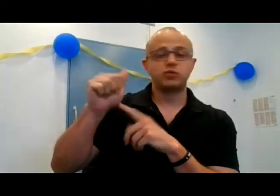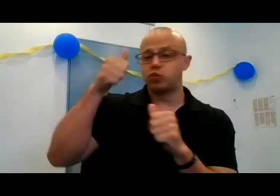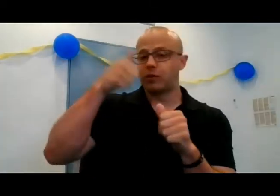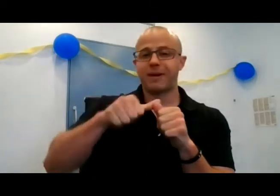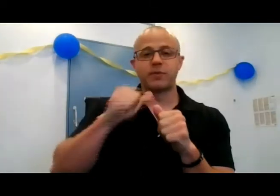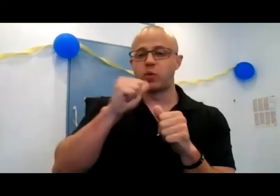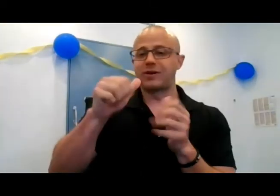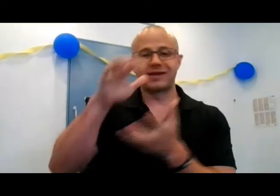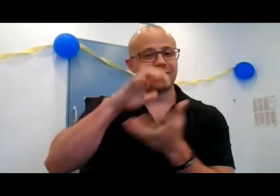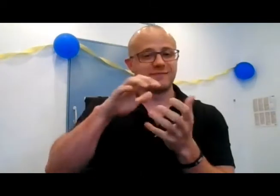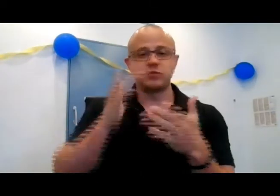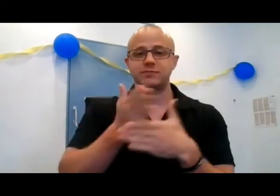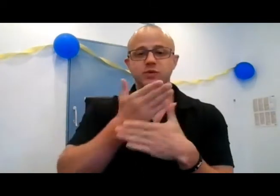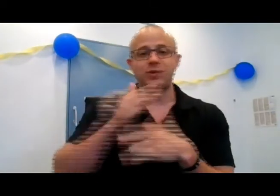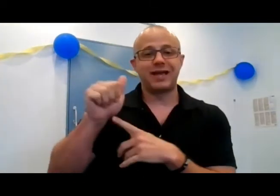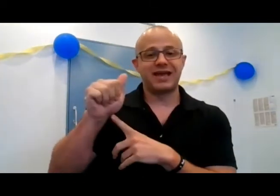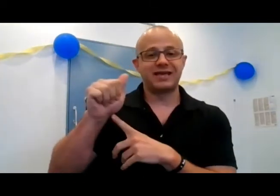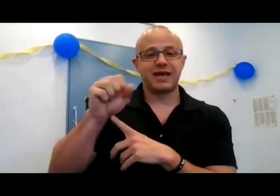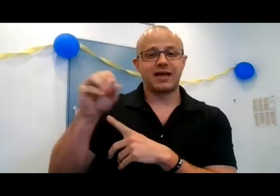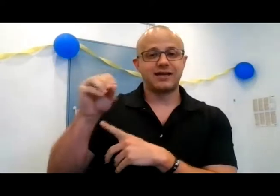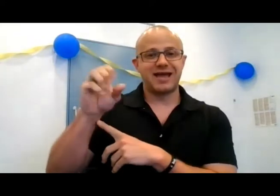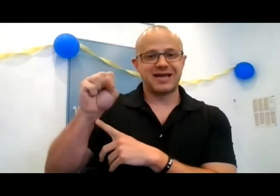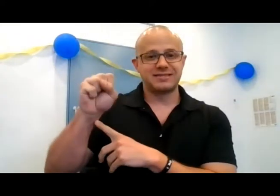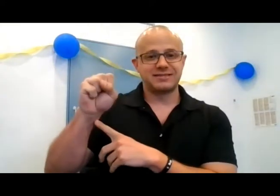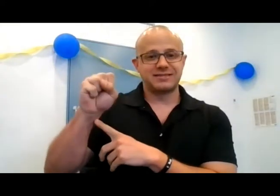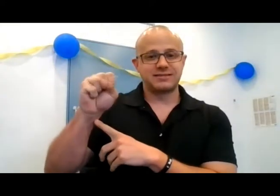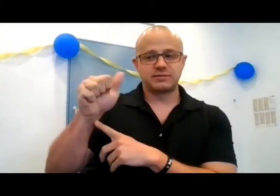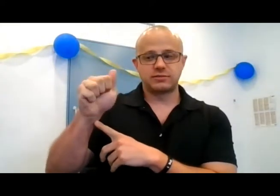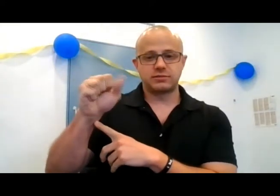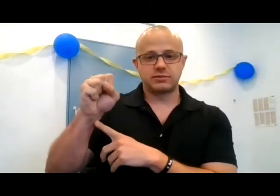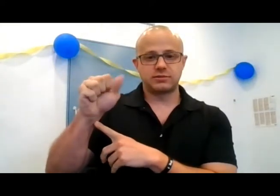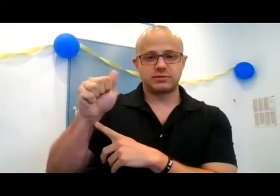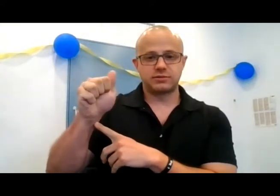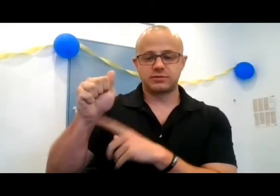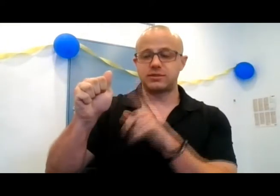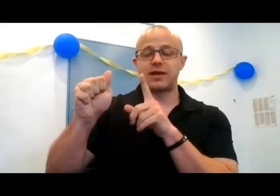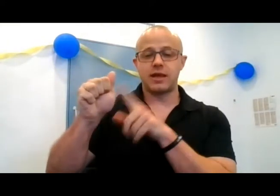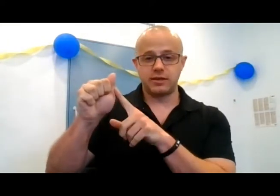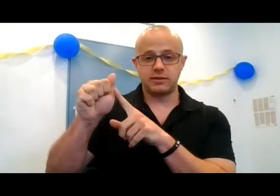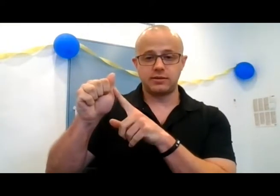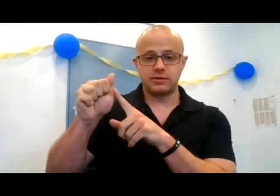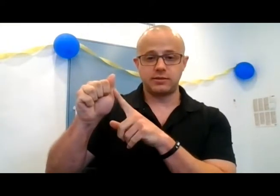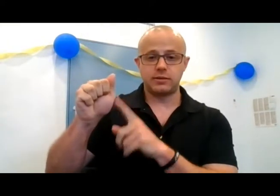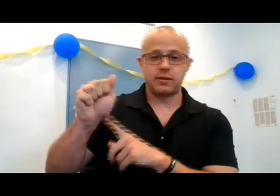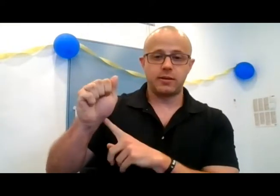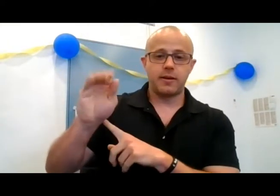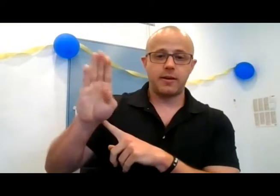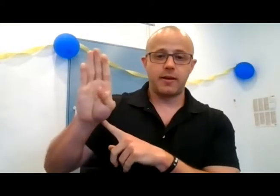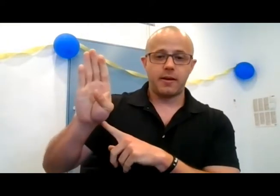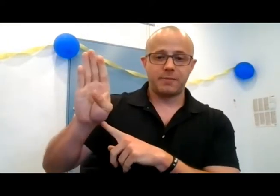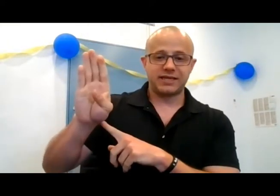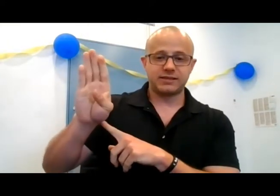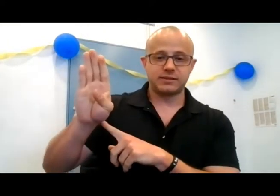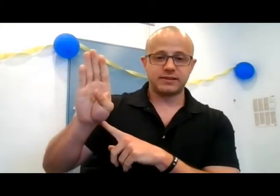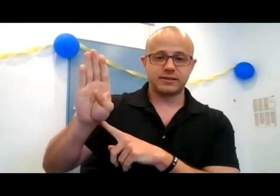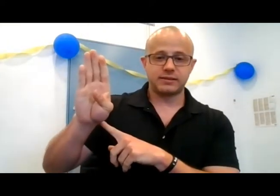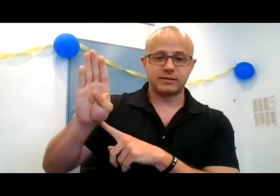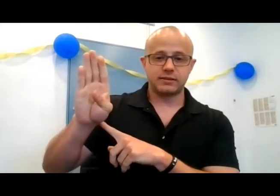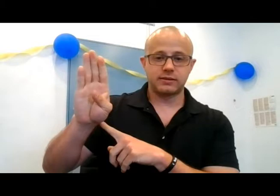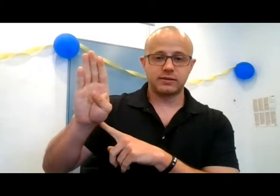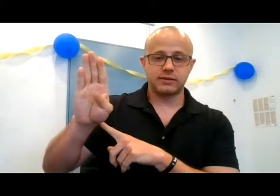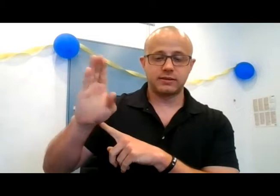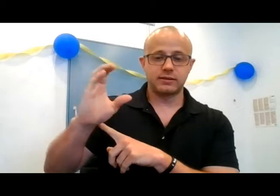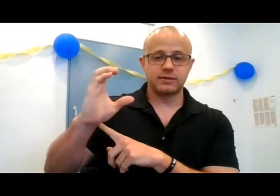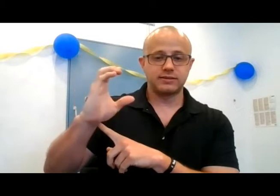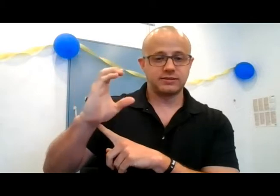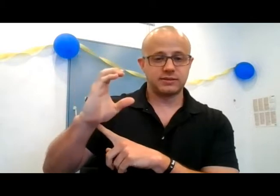So this is A. Remember, don't get confused between A and S. This is A, this